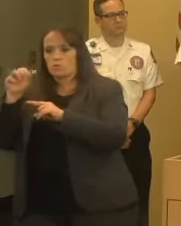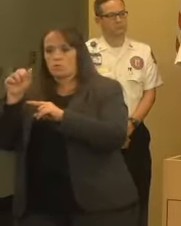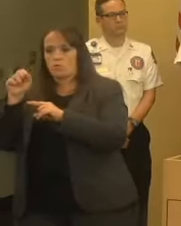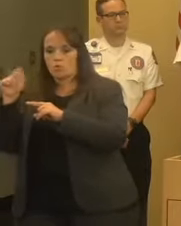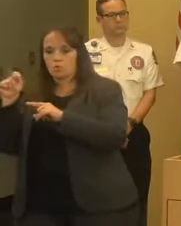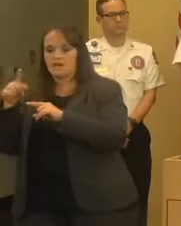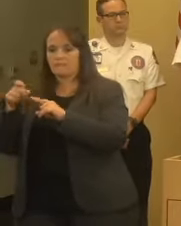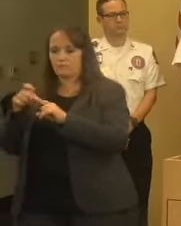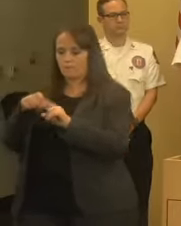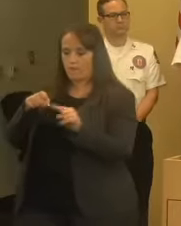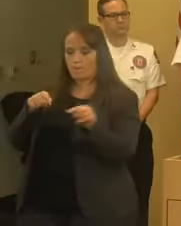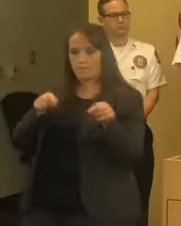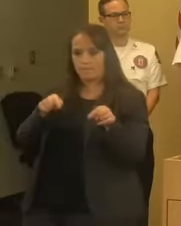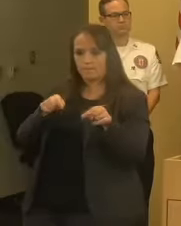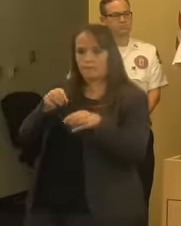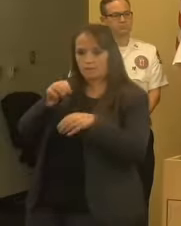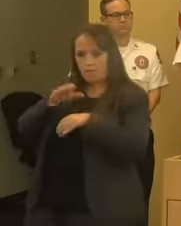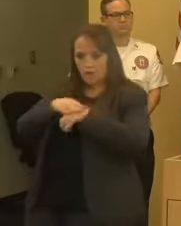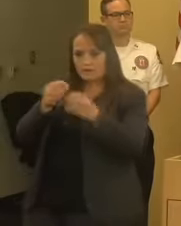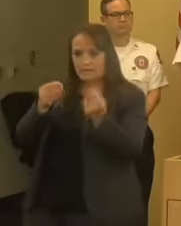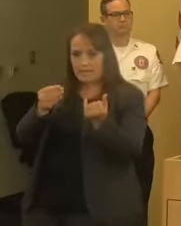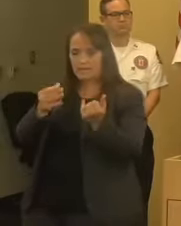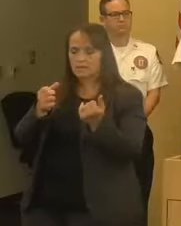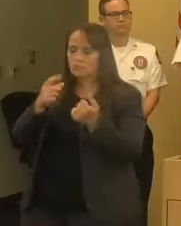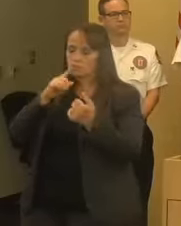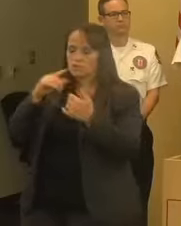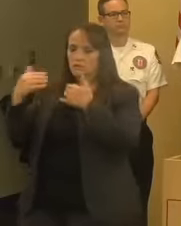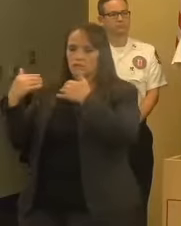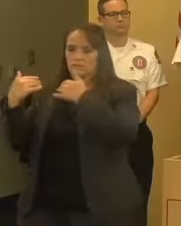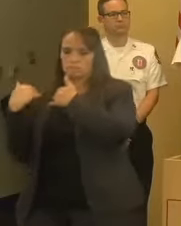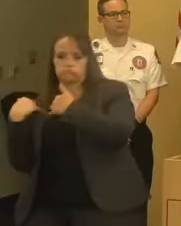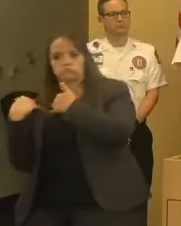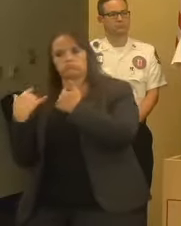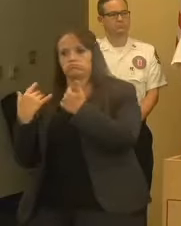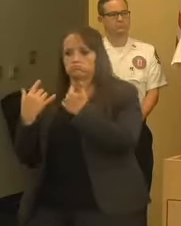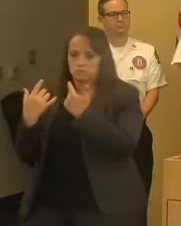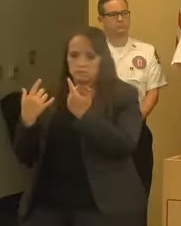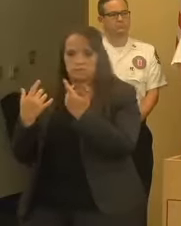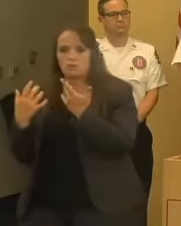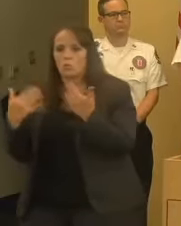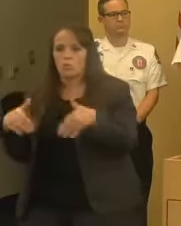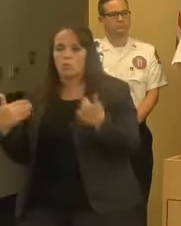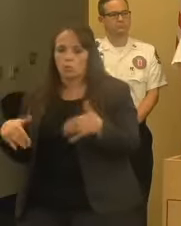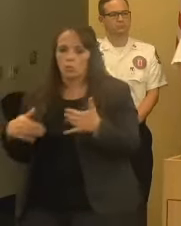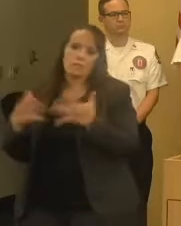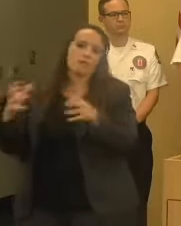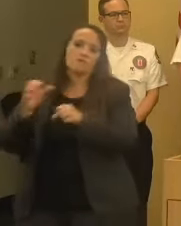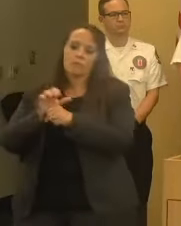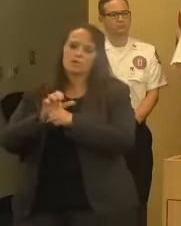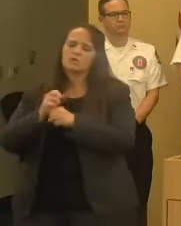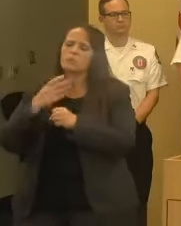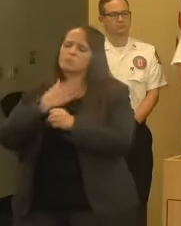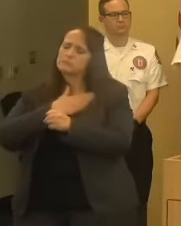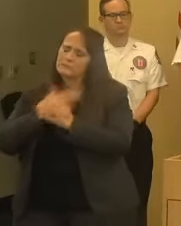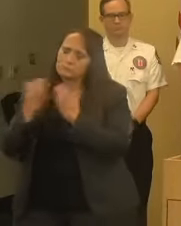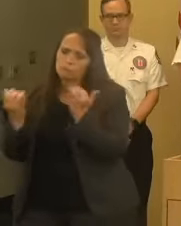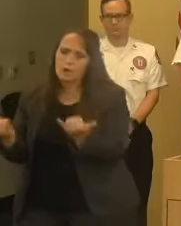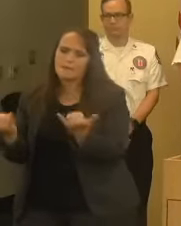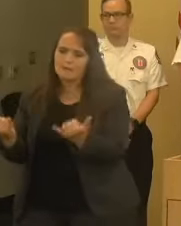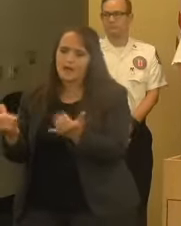additional risks and burden on the system. That's why I urge you now to make preparations. As part of those preparations, I also ask that you